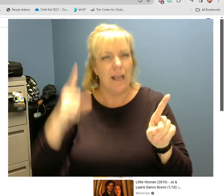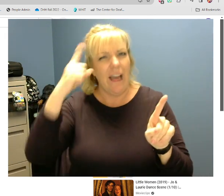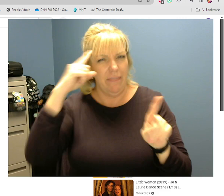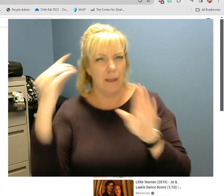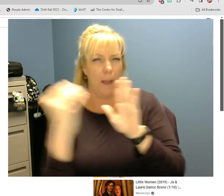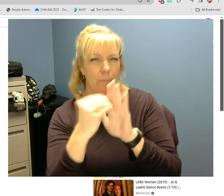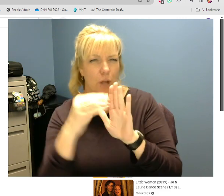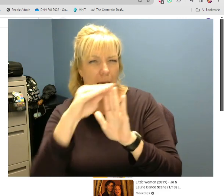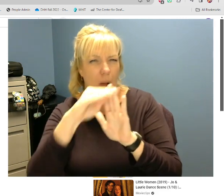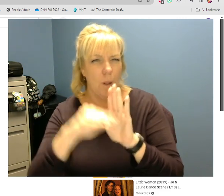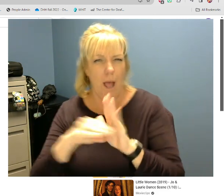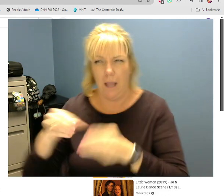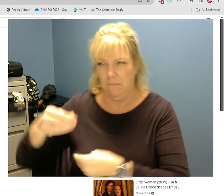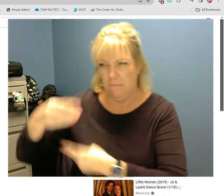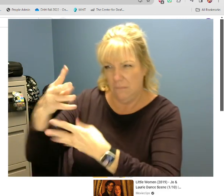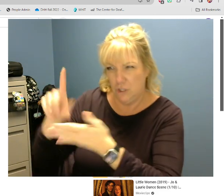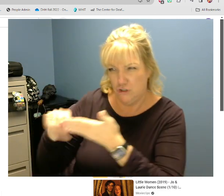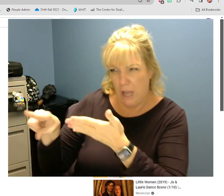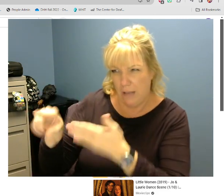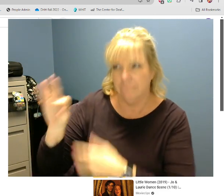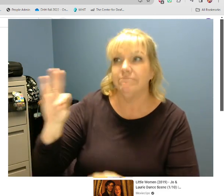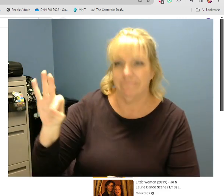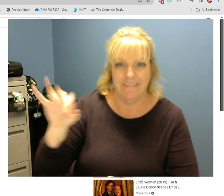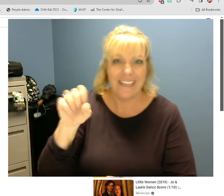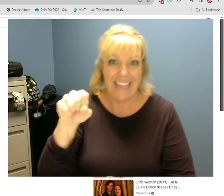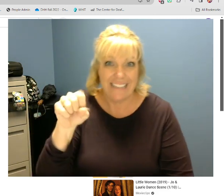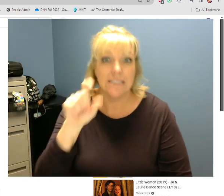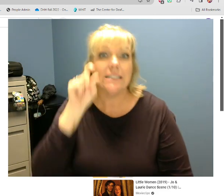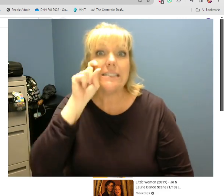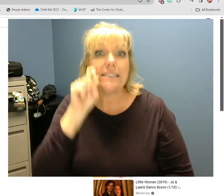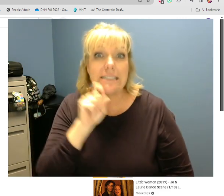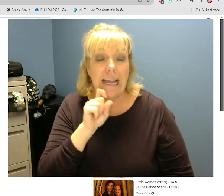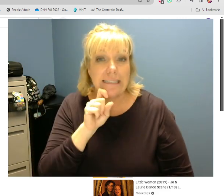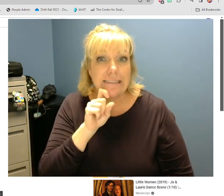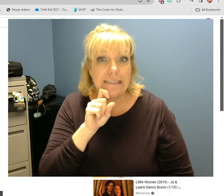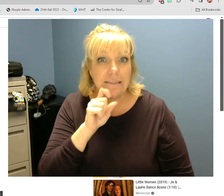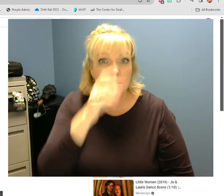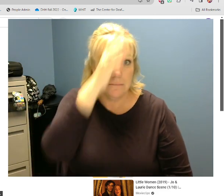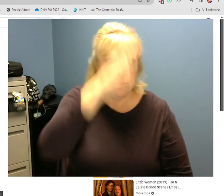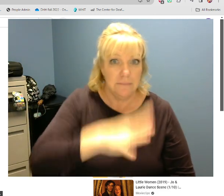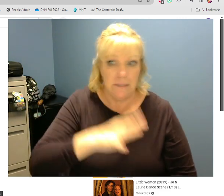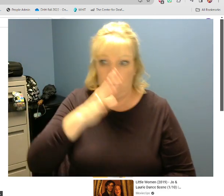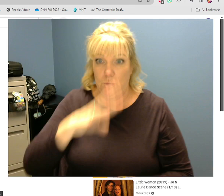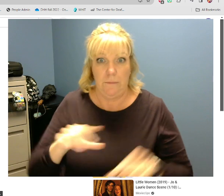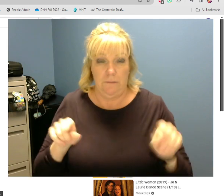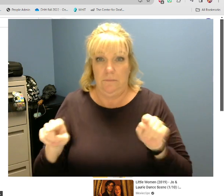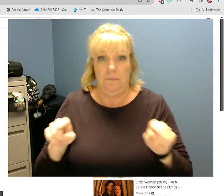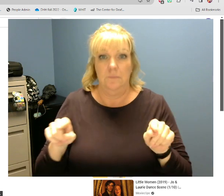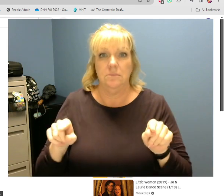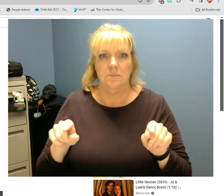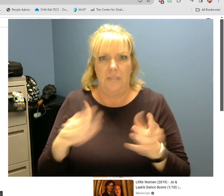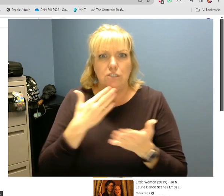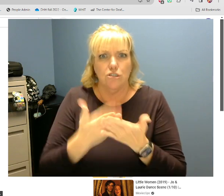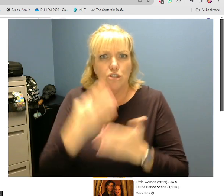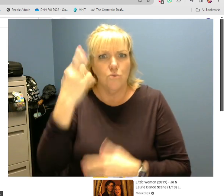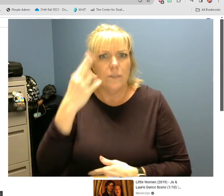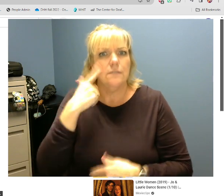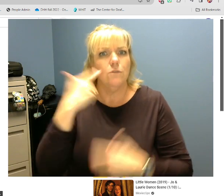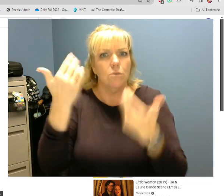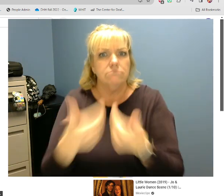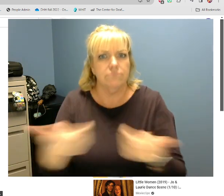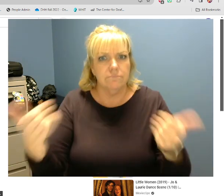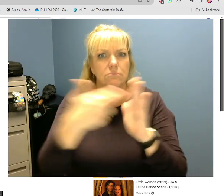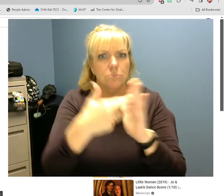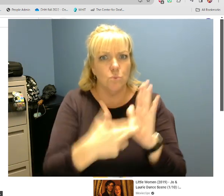I did. It was on your outline. But again, let me repeat it. Sex is a valid basis of classification, is what